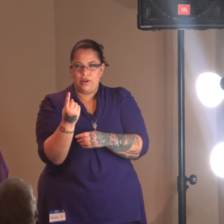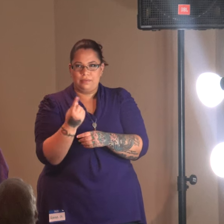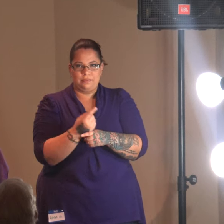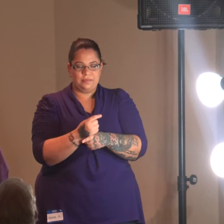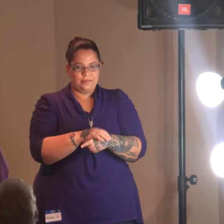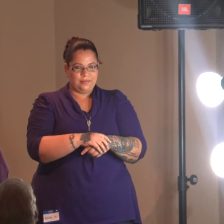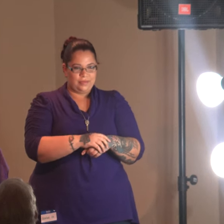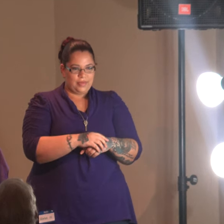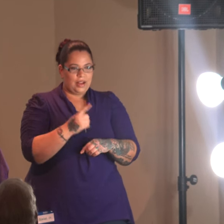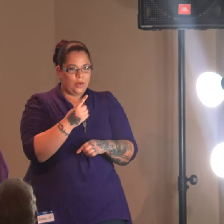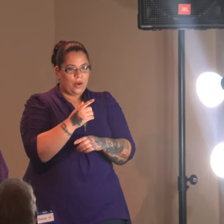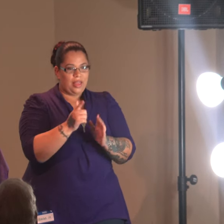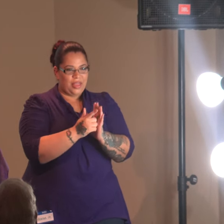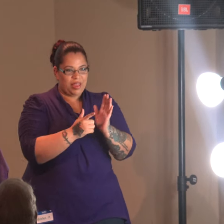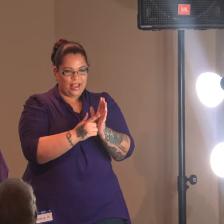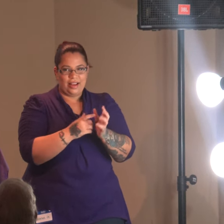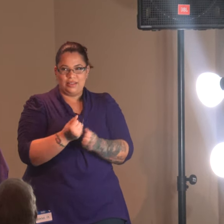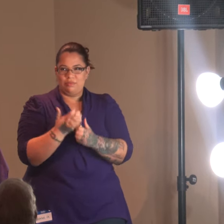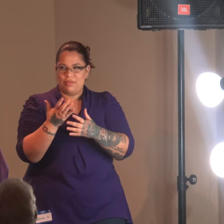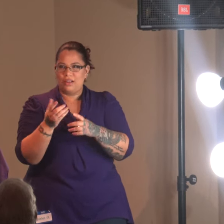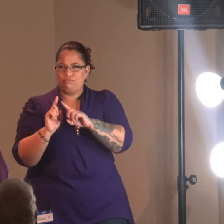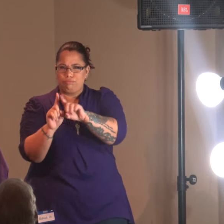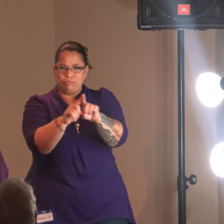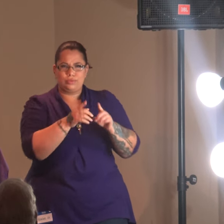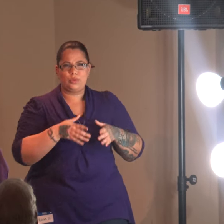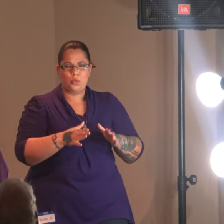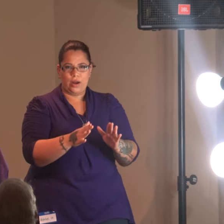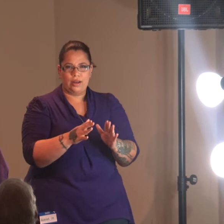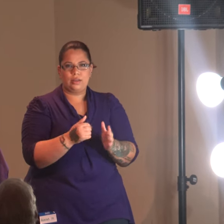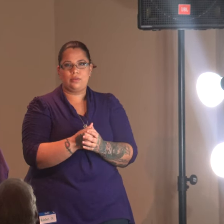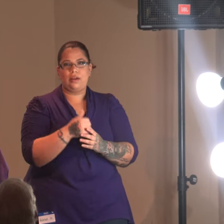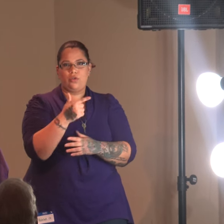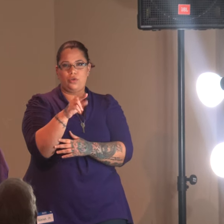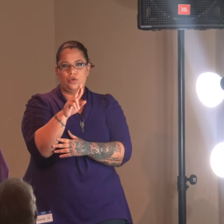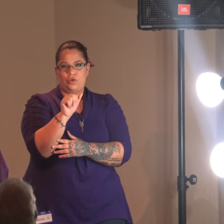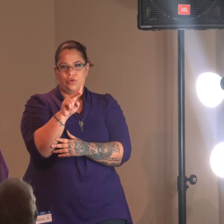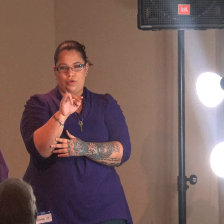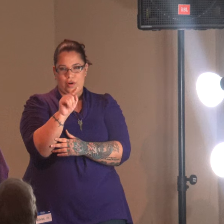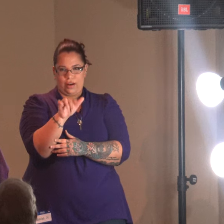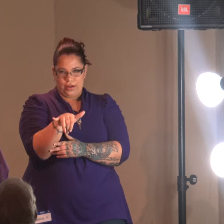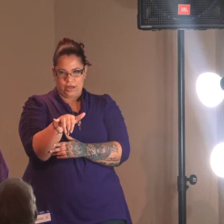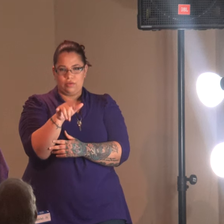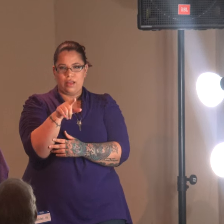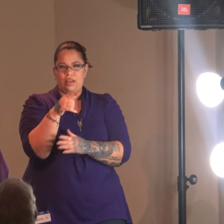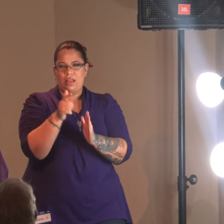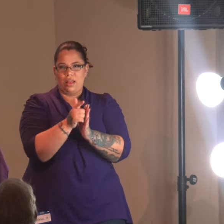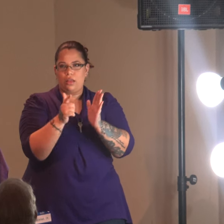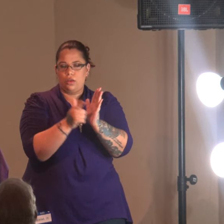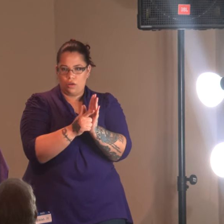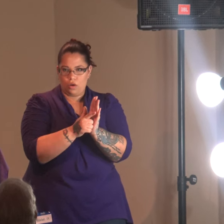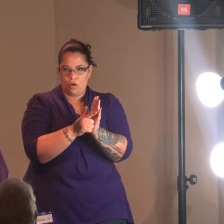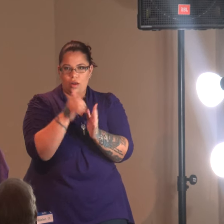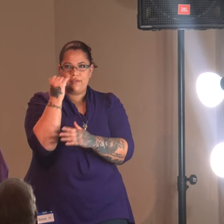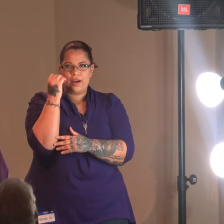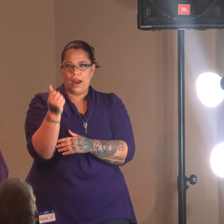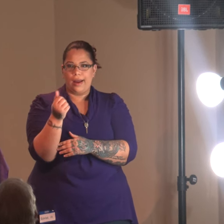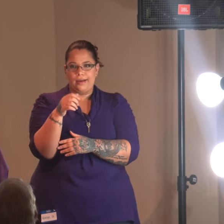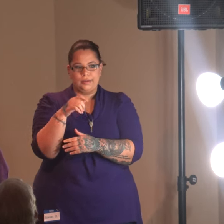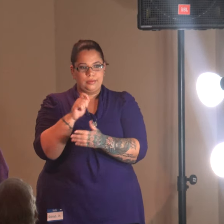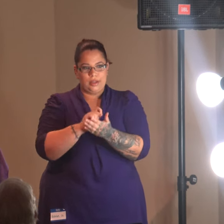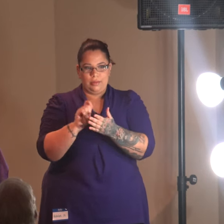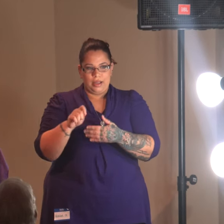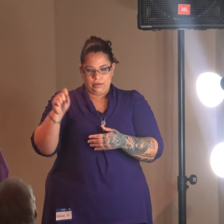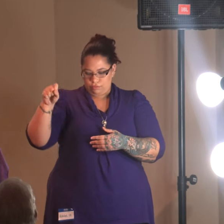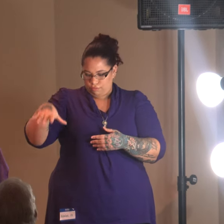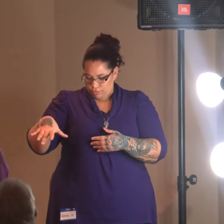ways. For example, we have the law of gravity, right? We know that the law expresses in gravity that if I let go of this pen, it's